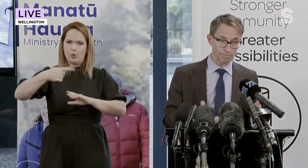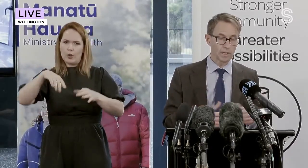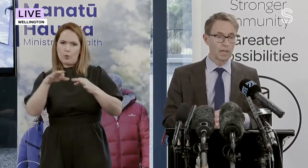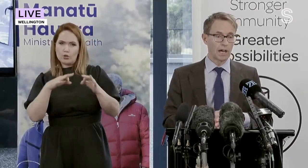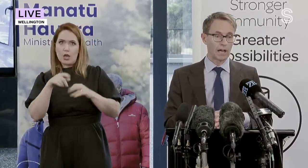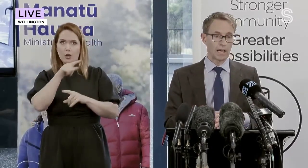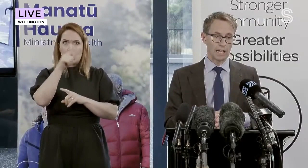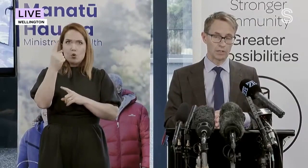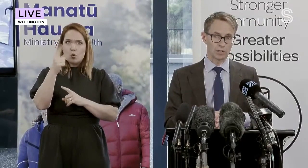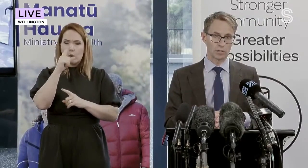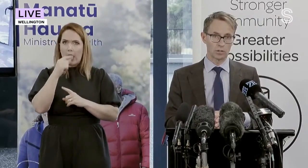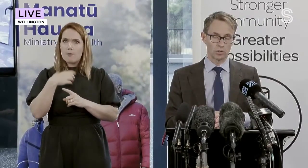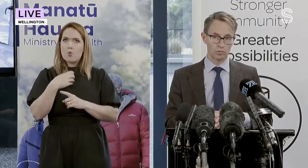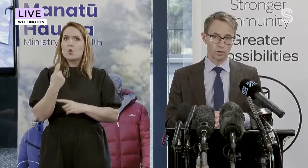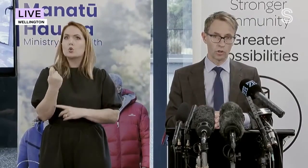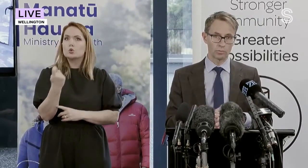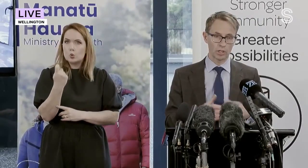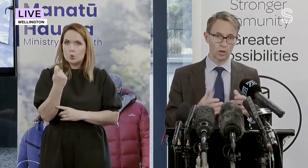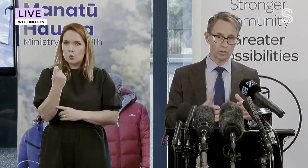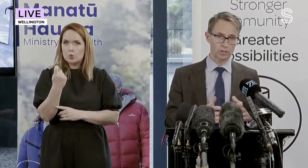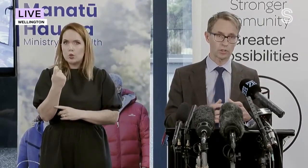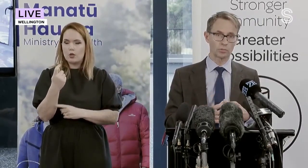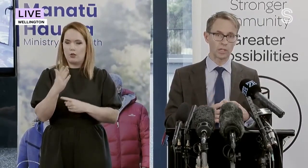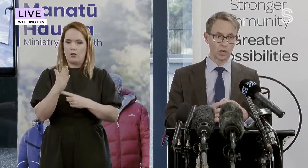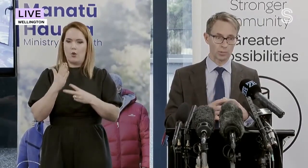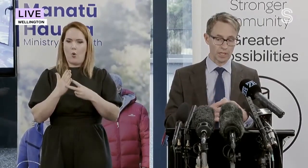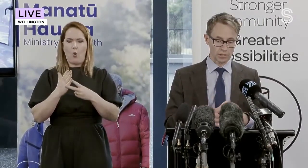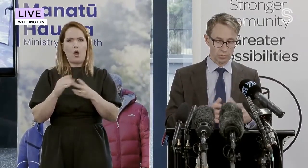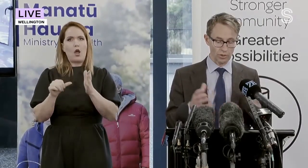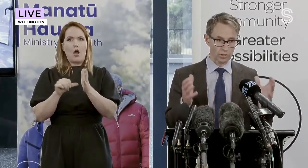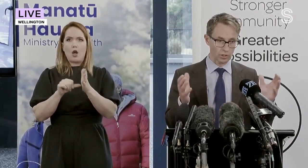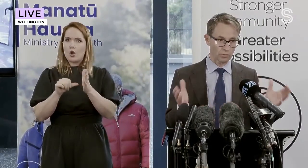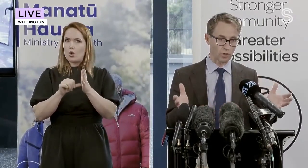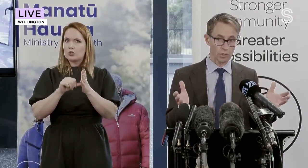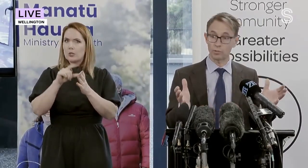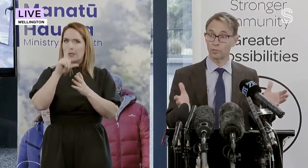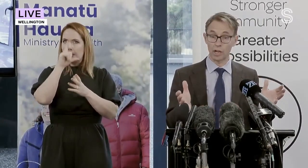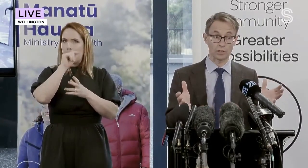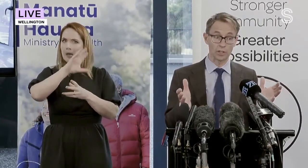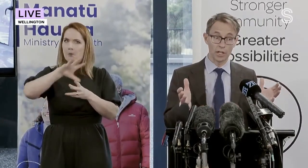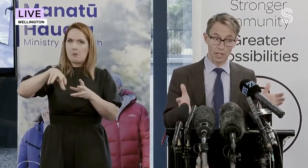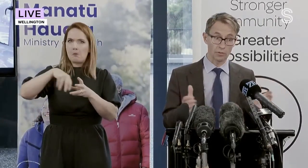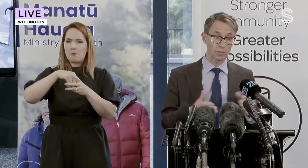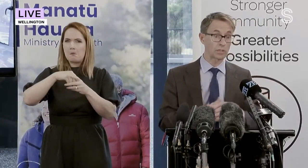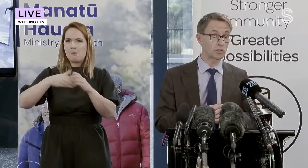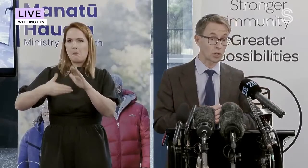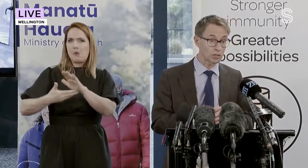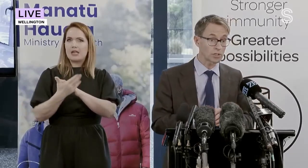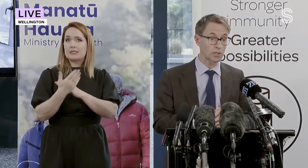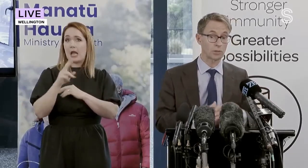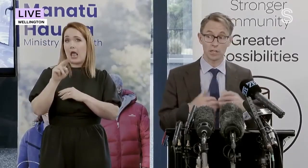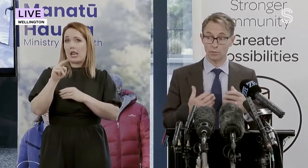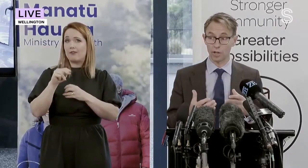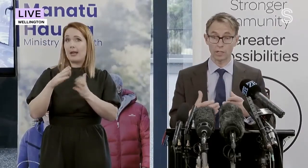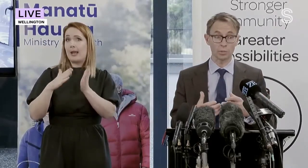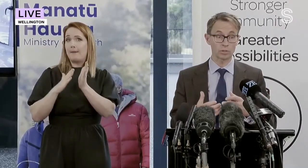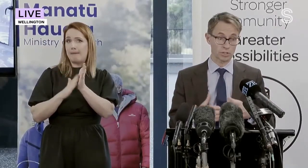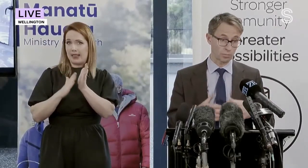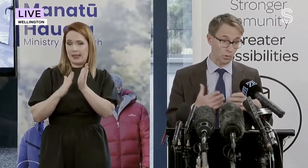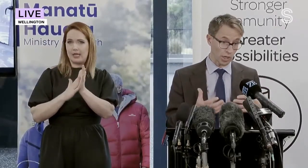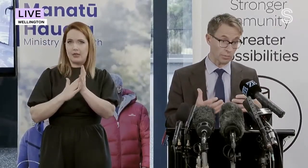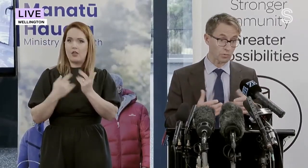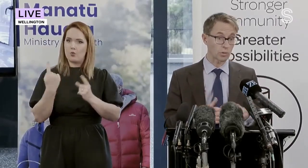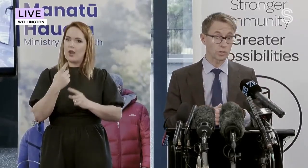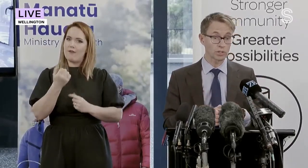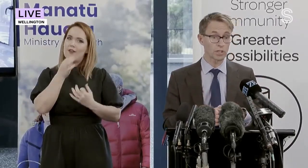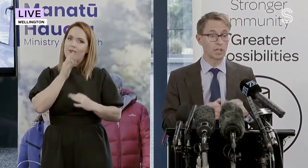sooner and for whom the cost could be accommodated within an envelope of around $11 million that we have available to